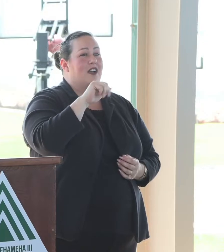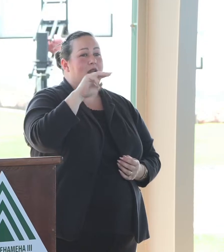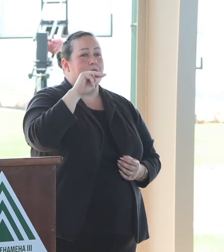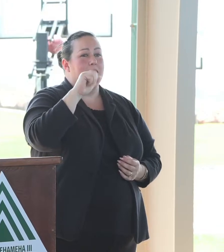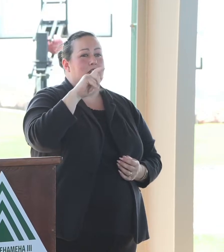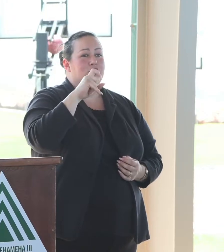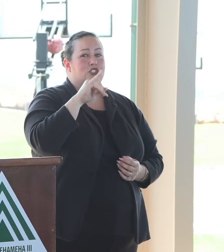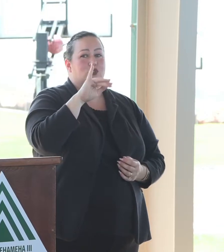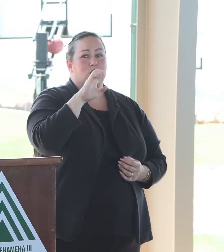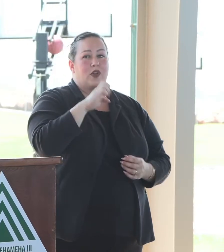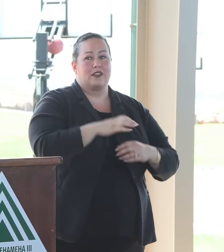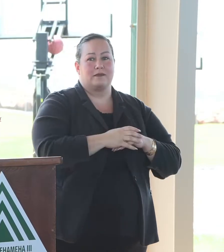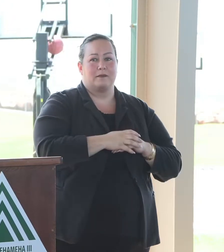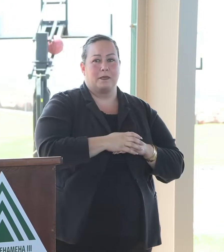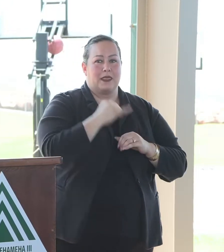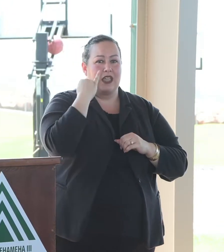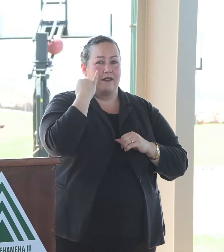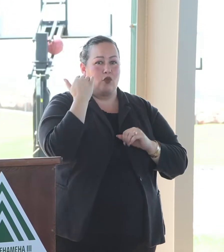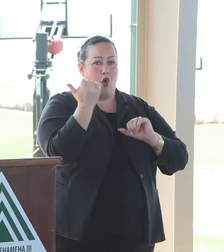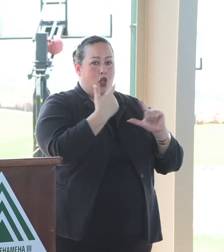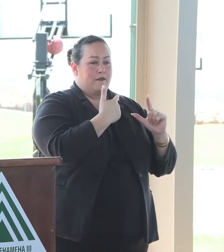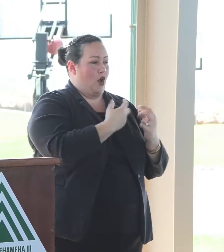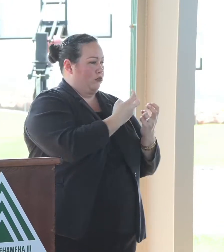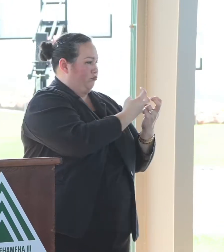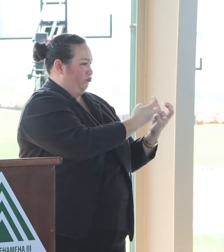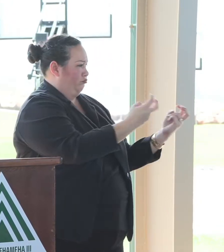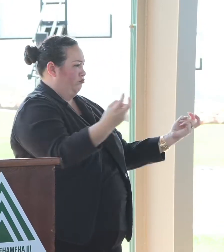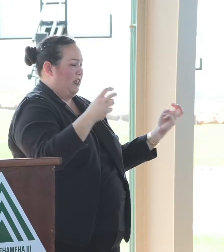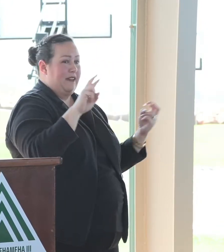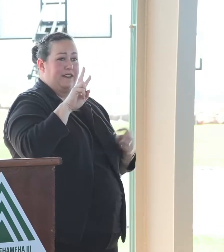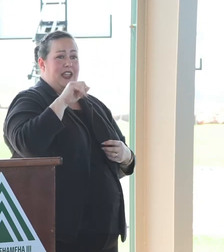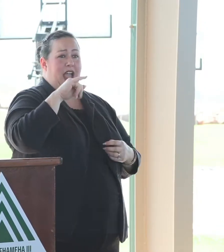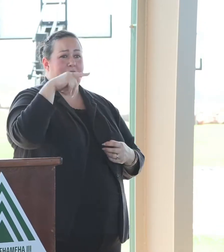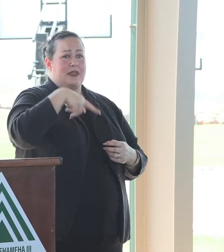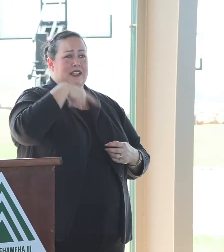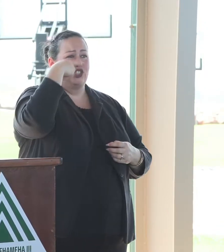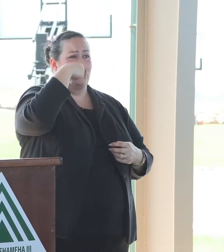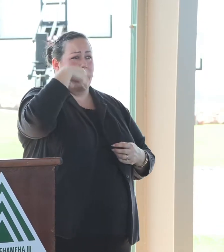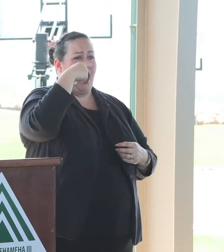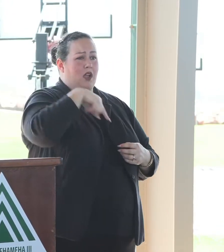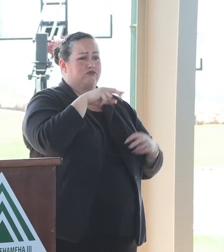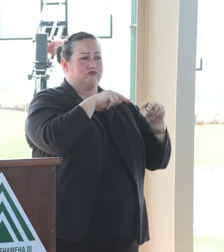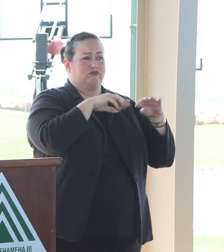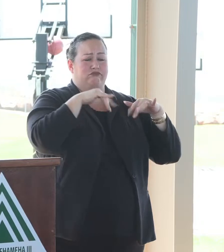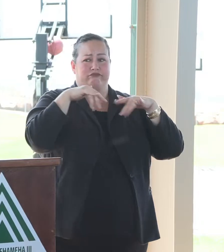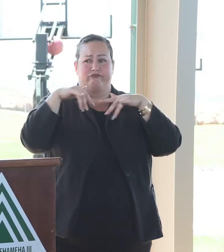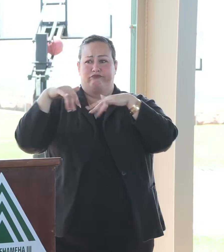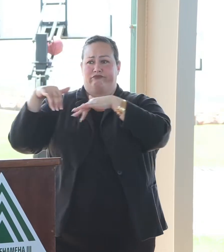sidewalk. If all of our seated VIPs can please make your way that way.